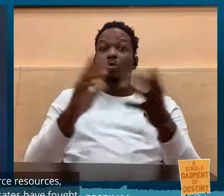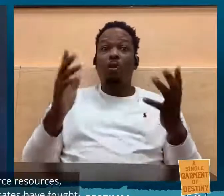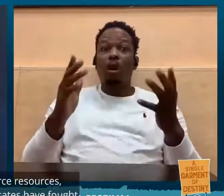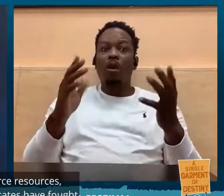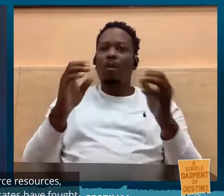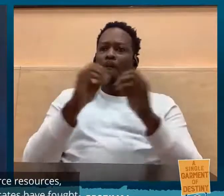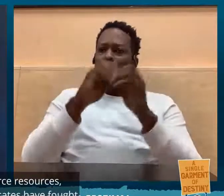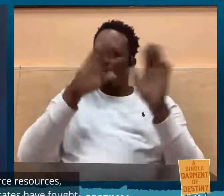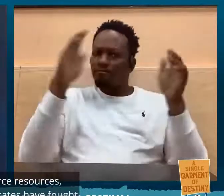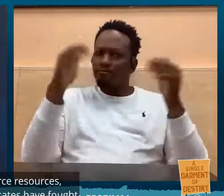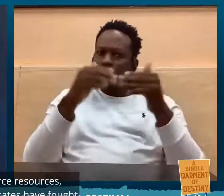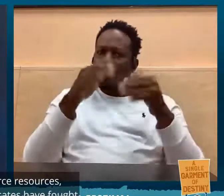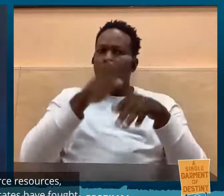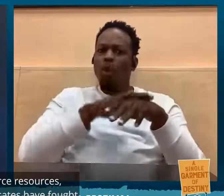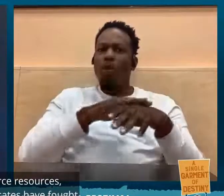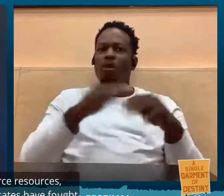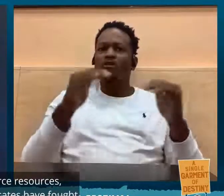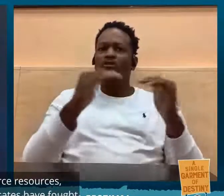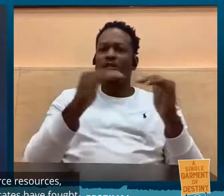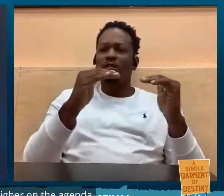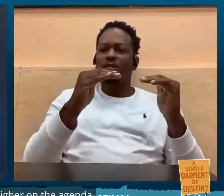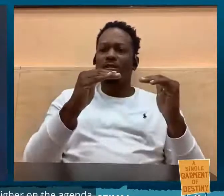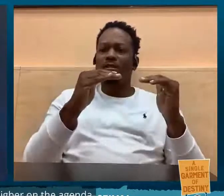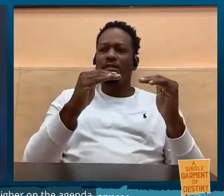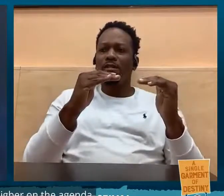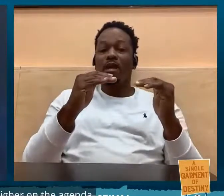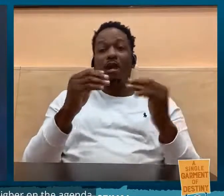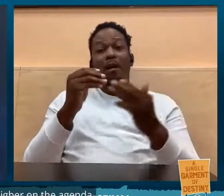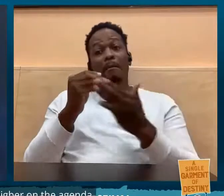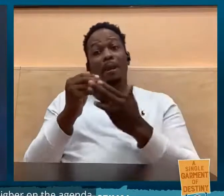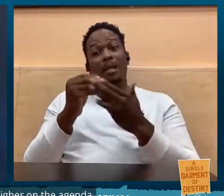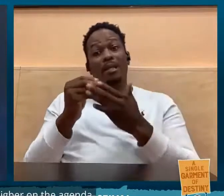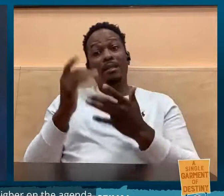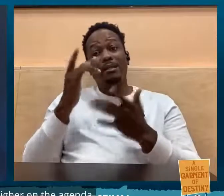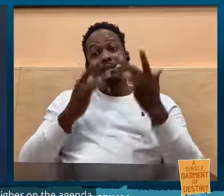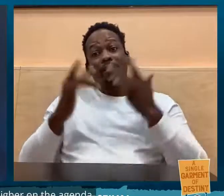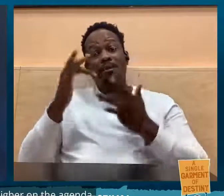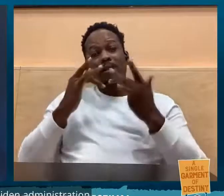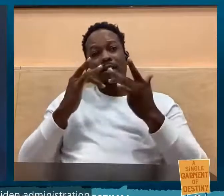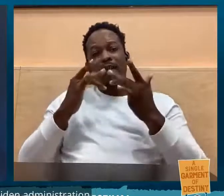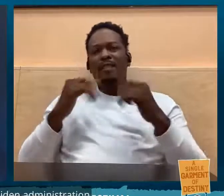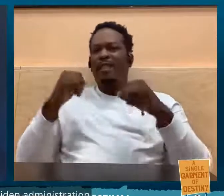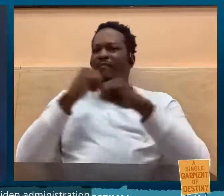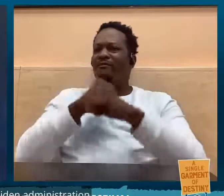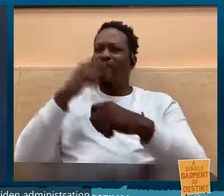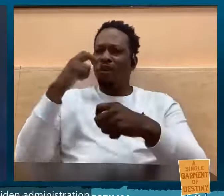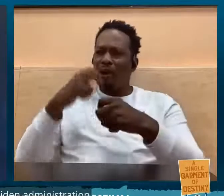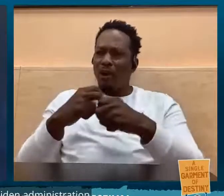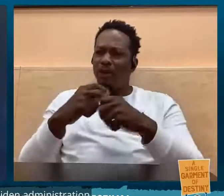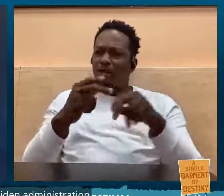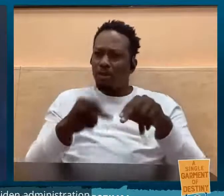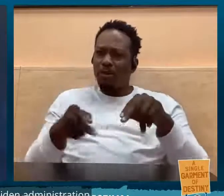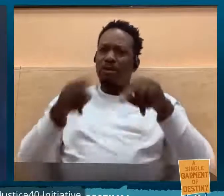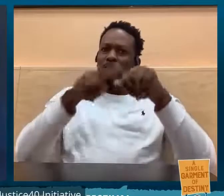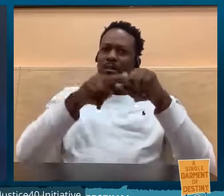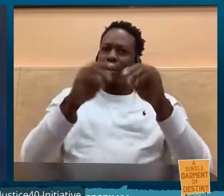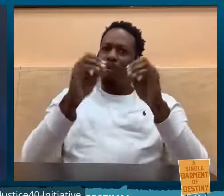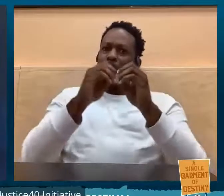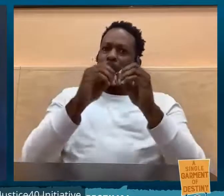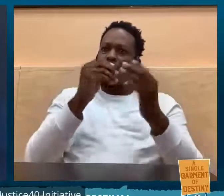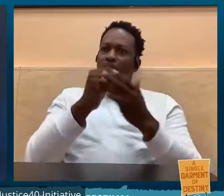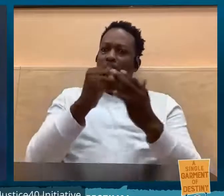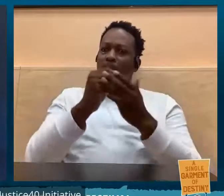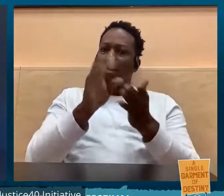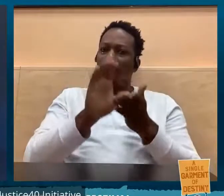With scarce resources, justice advocates have fought to have justice higher on the agenda. We've got the Biden administration now